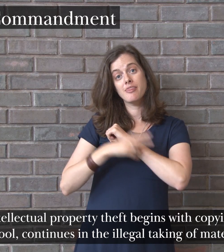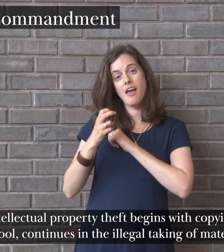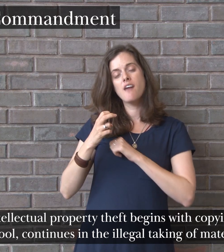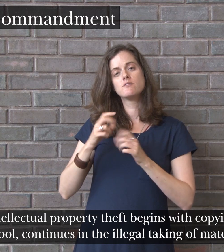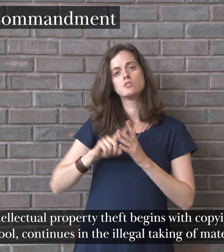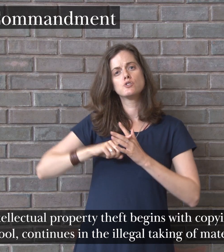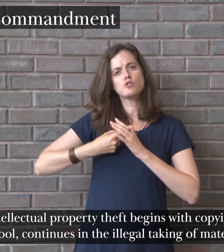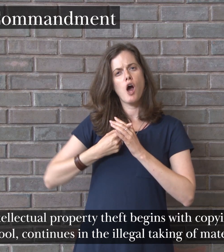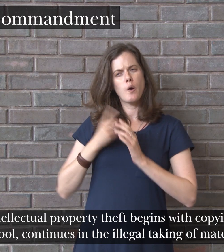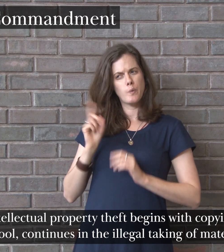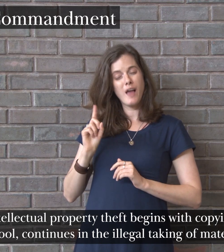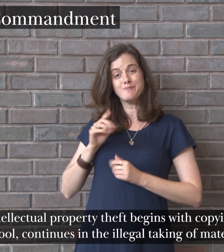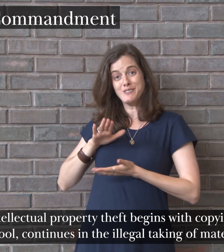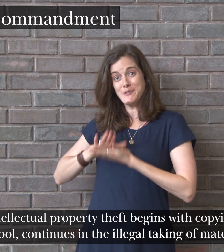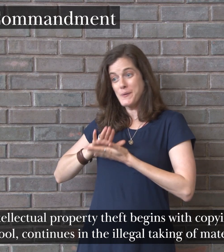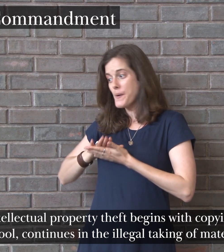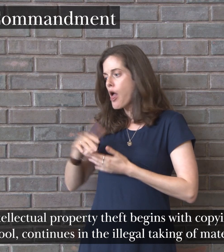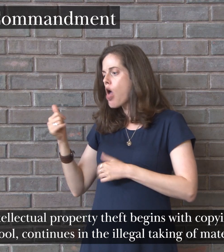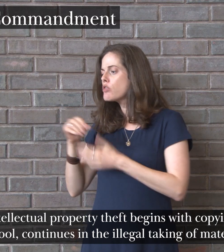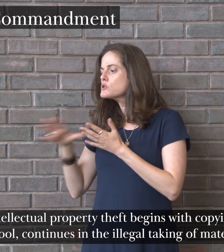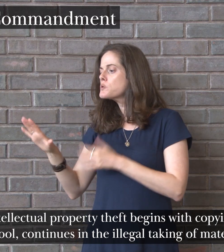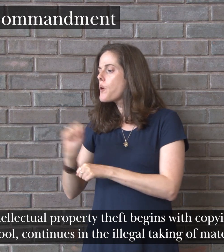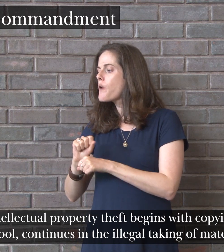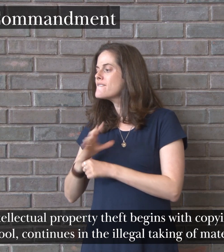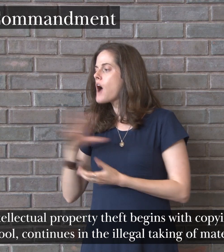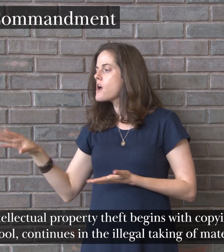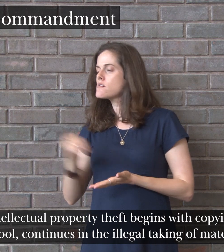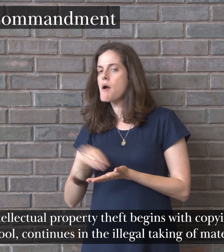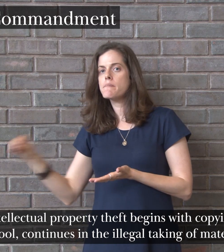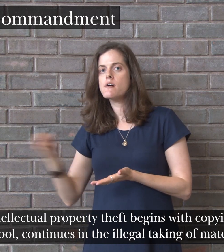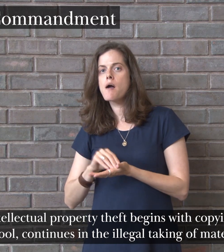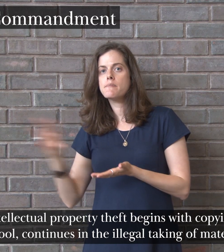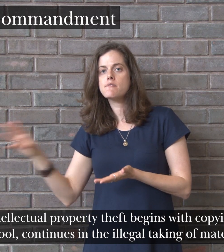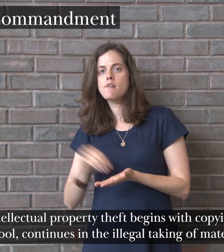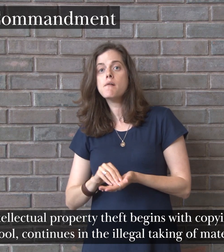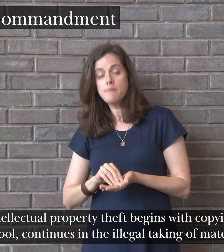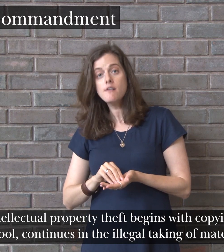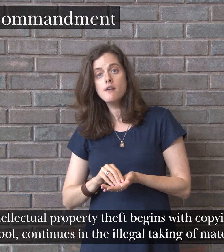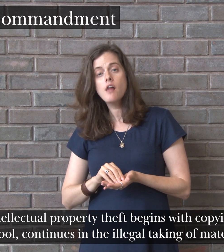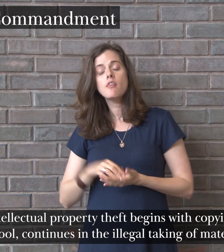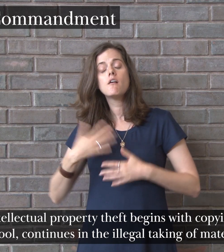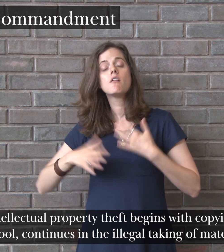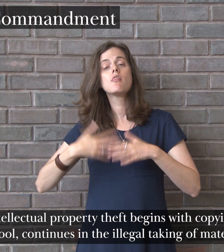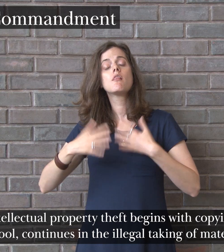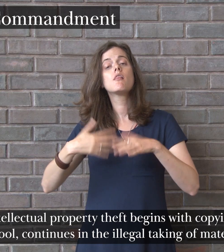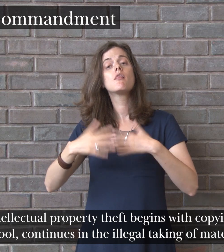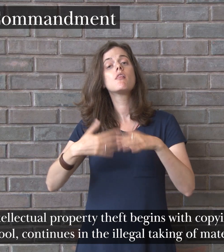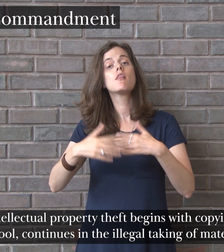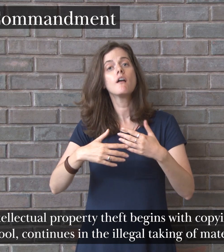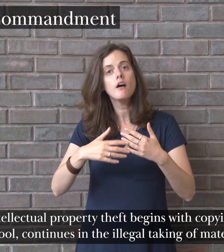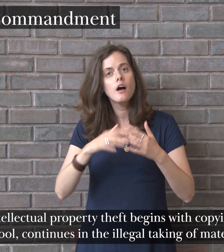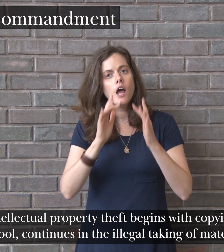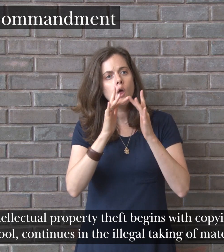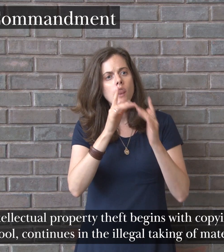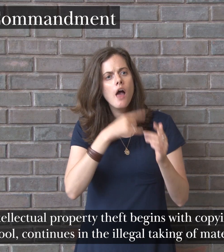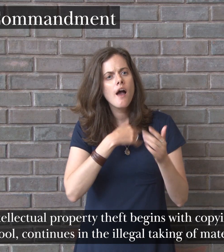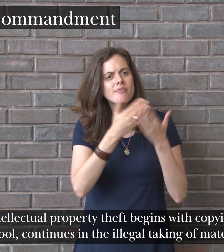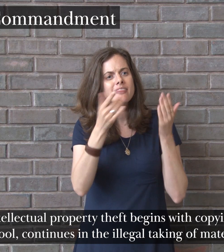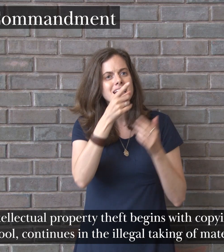intellectual property theft begins with copying other students' work in school, continues in the illegal taking of materials from